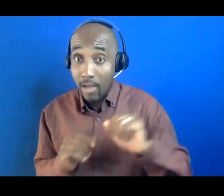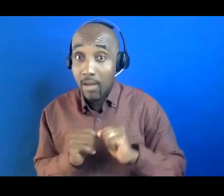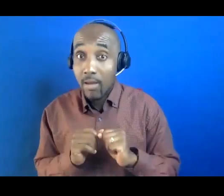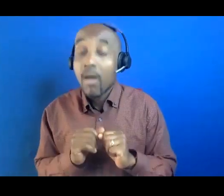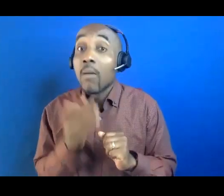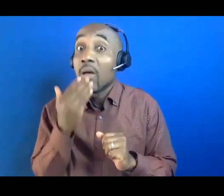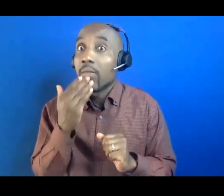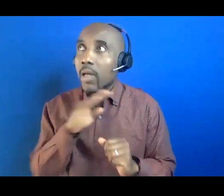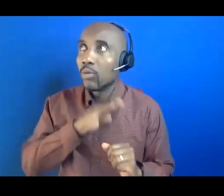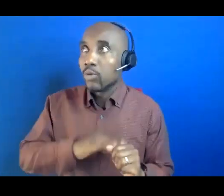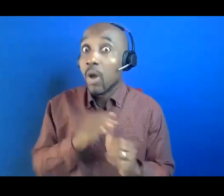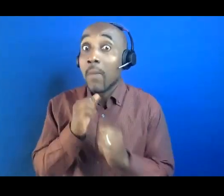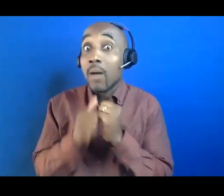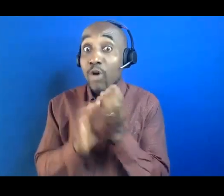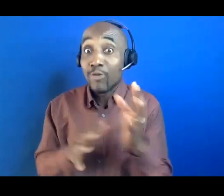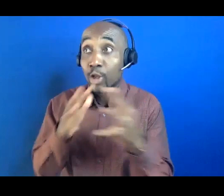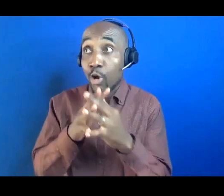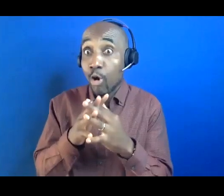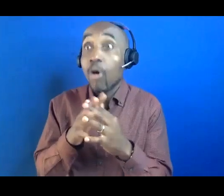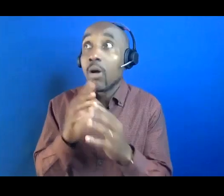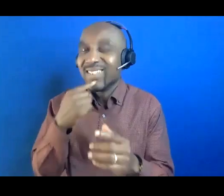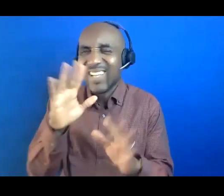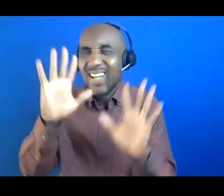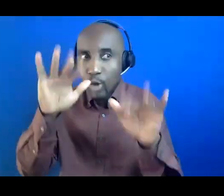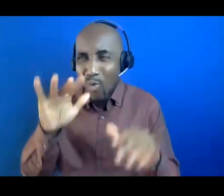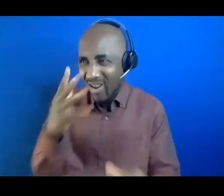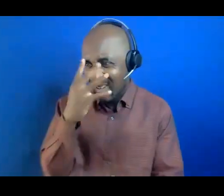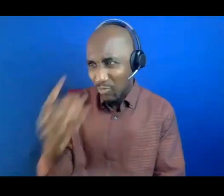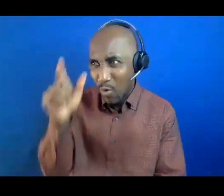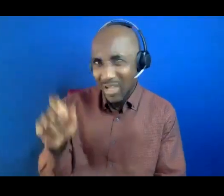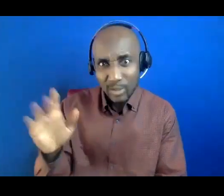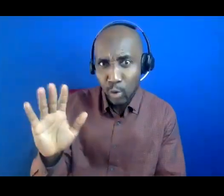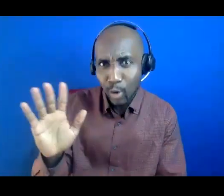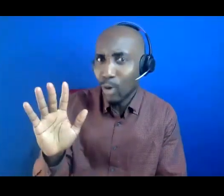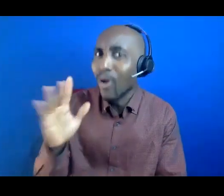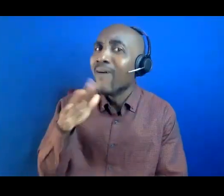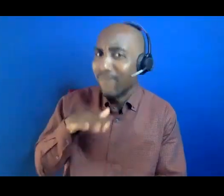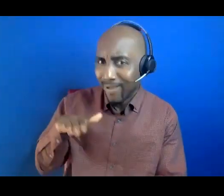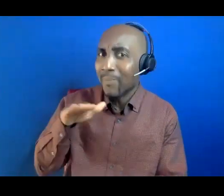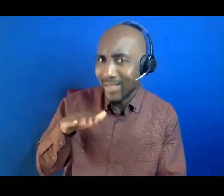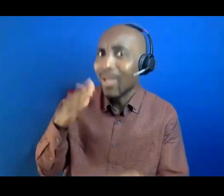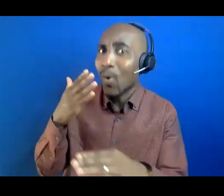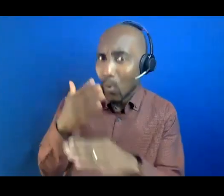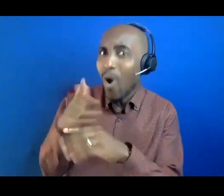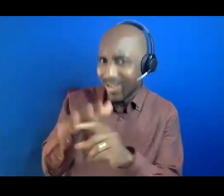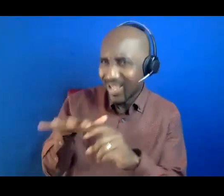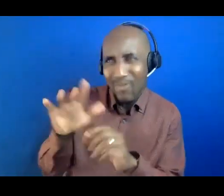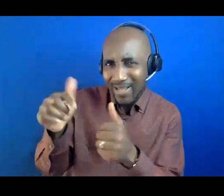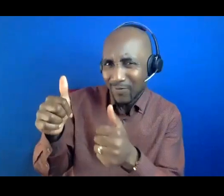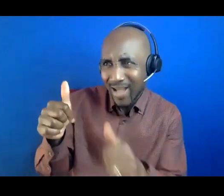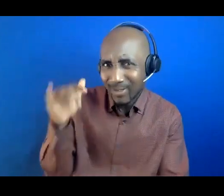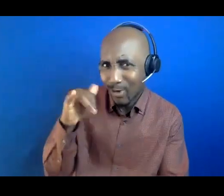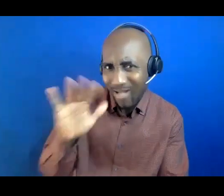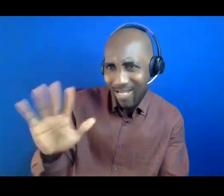my brother-in-law was there, she's like, don't worry everyone, she's not a random person. She's family, she works in the area and she's just come to